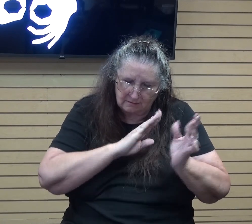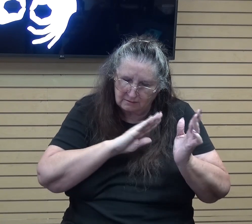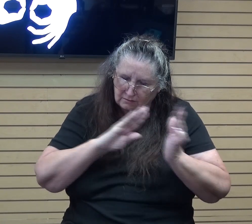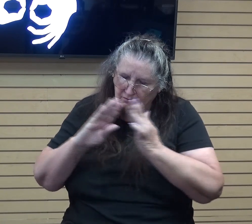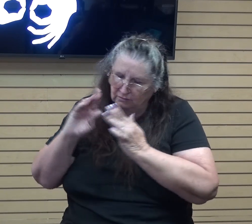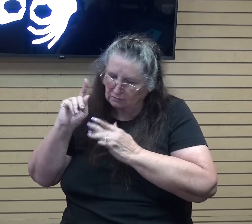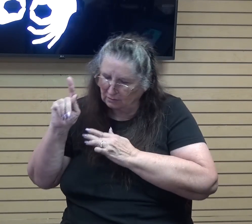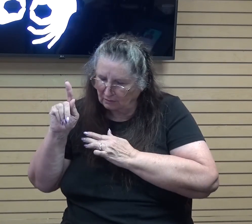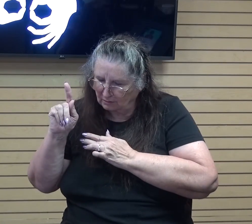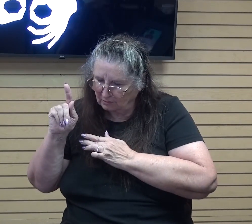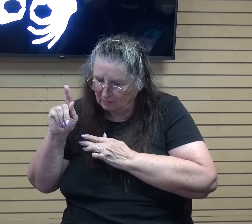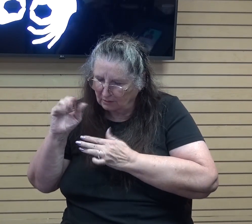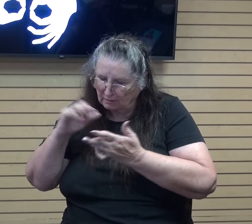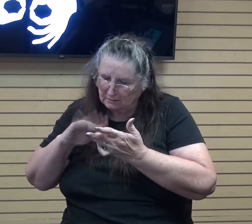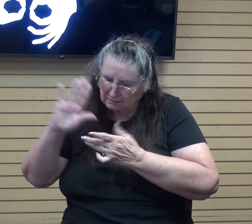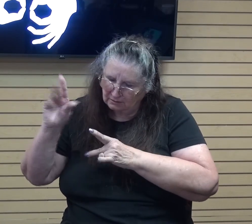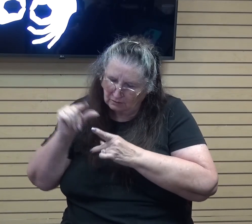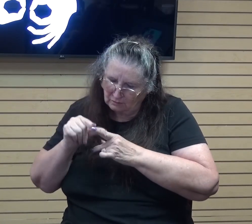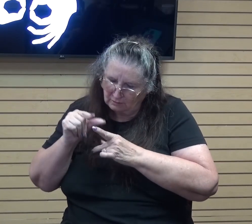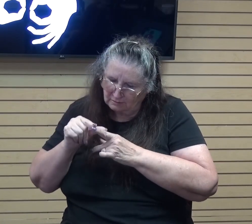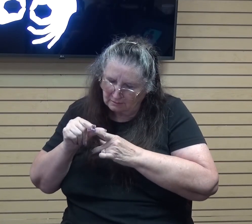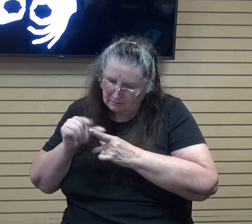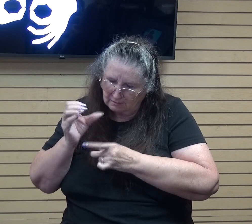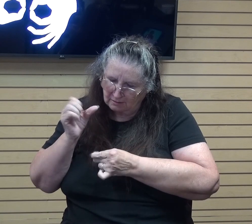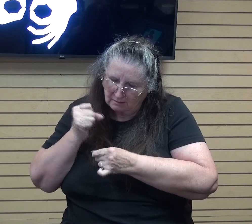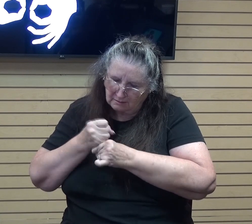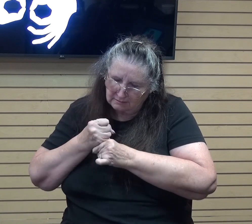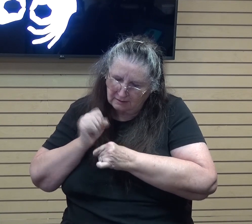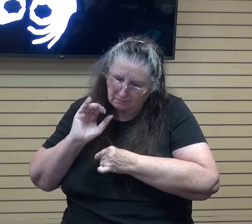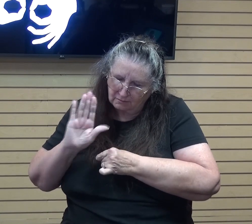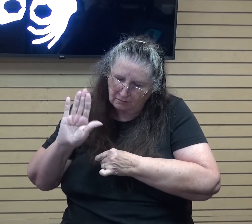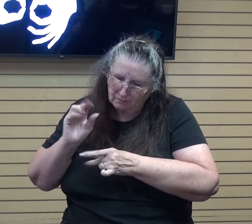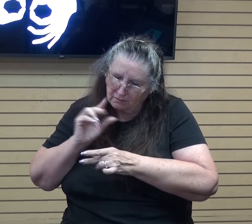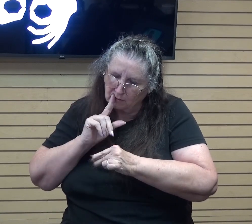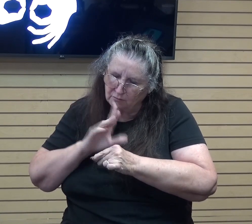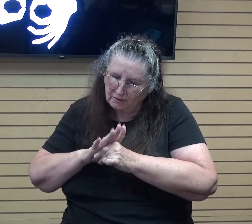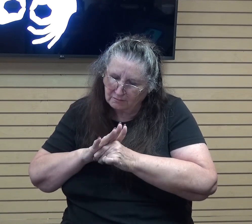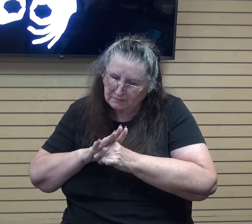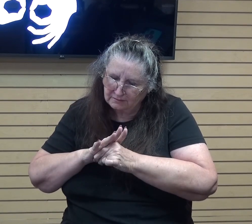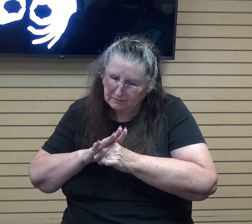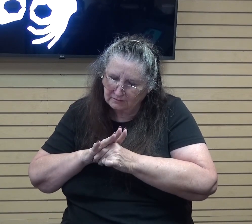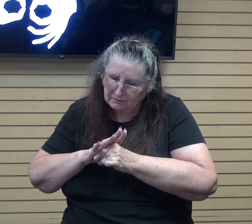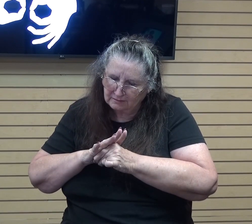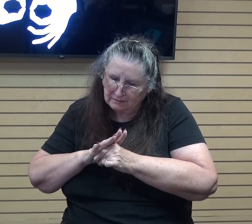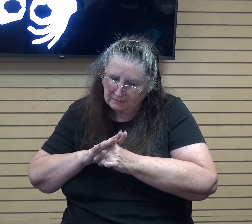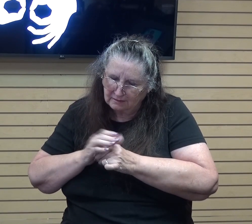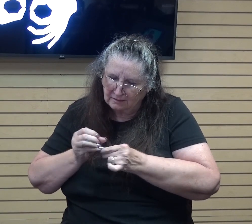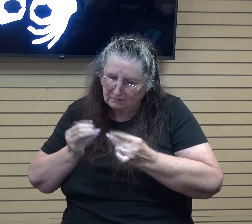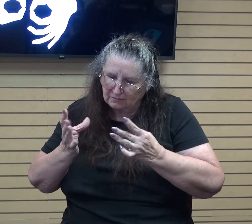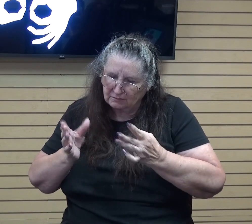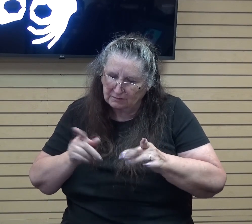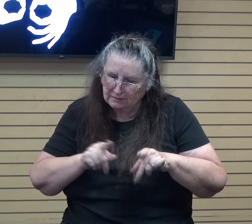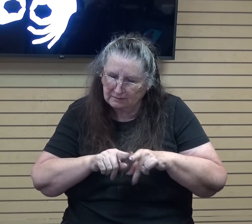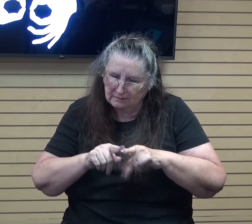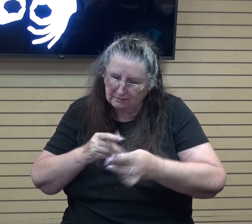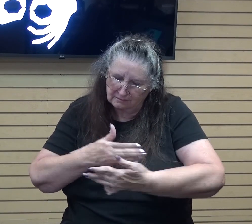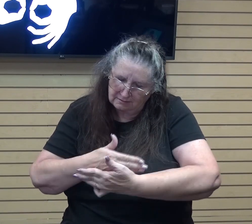to be in Your Word, to claim those many promises. We're so much like that little child who is